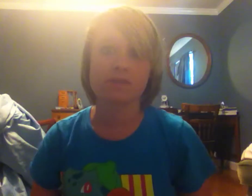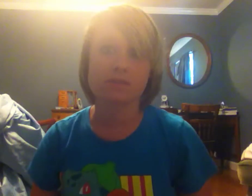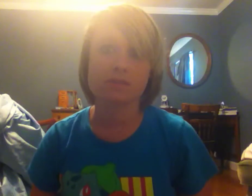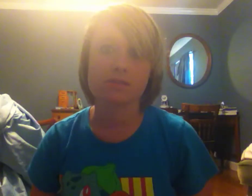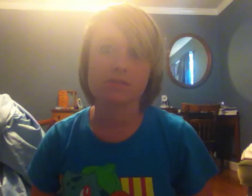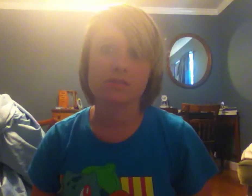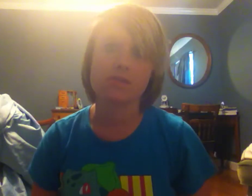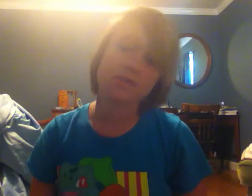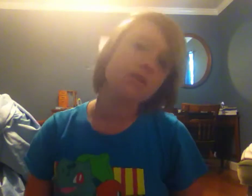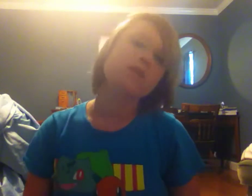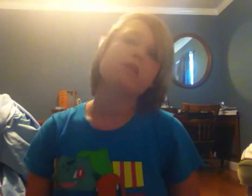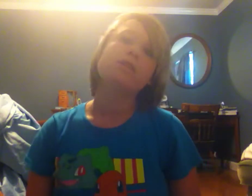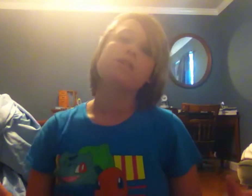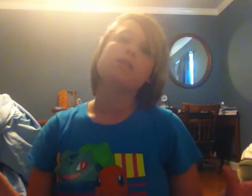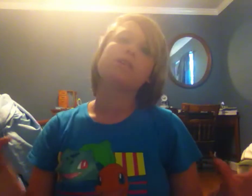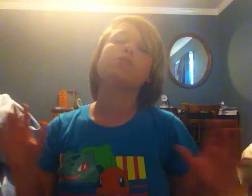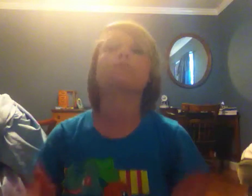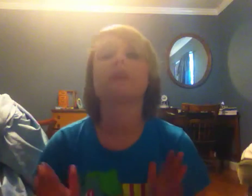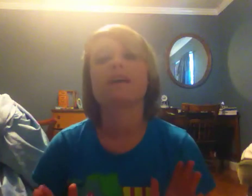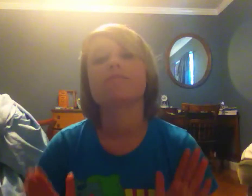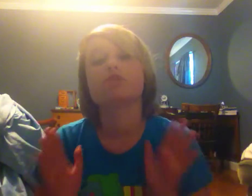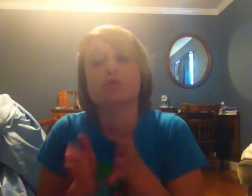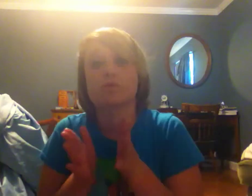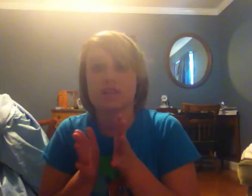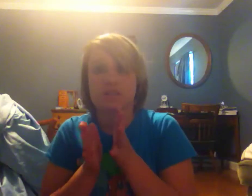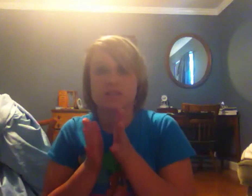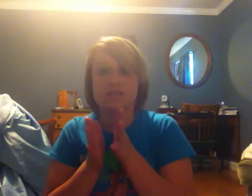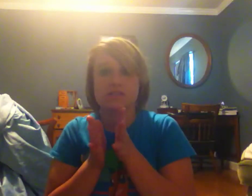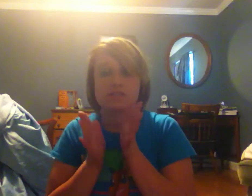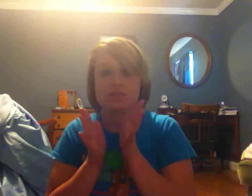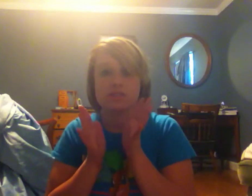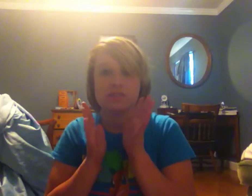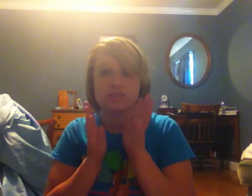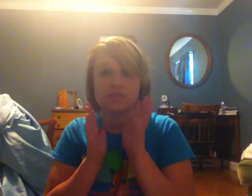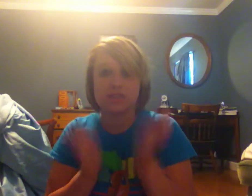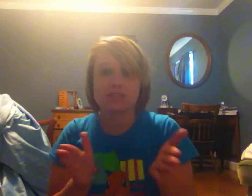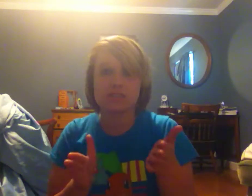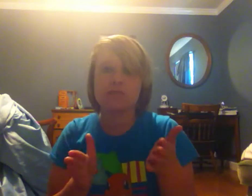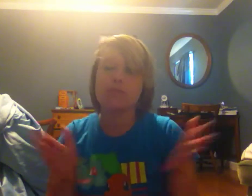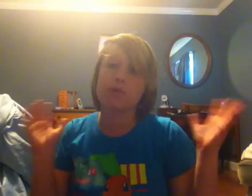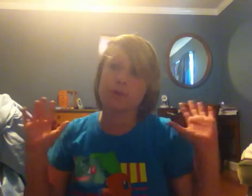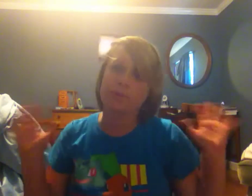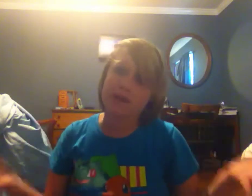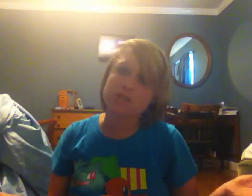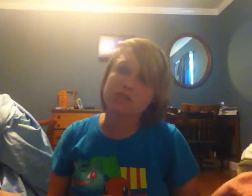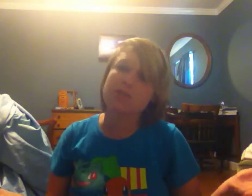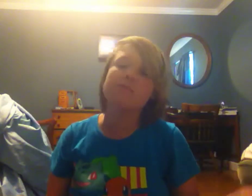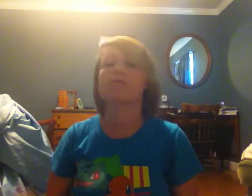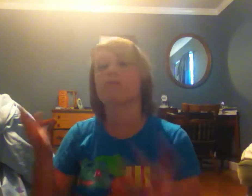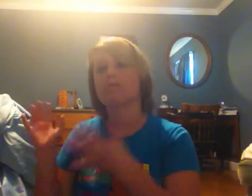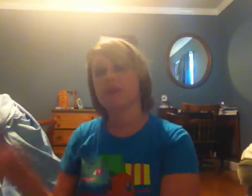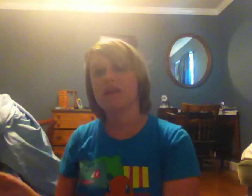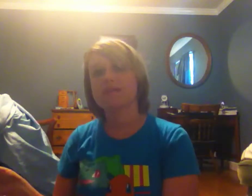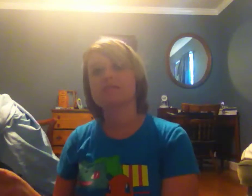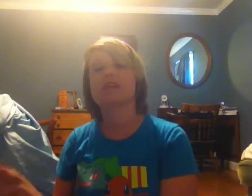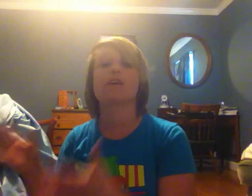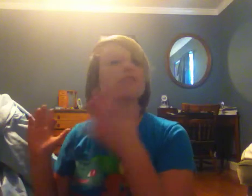friends. You want to have true friends in high school. Peer pressure from your friends that are